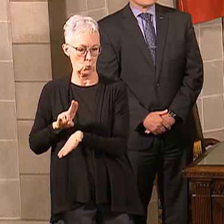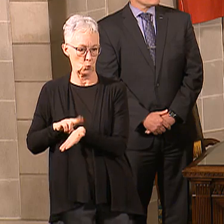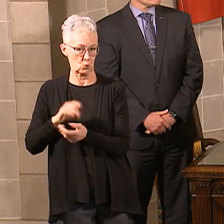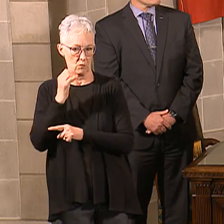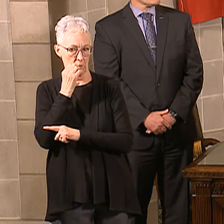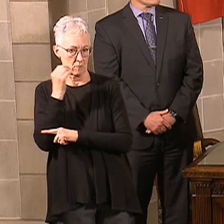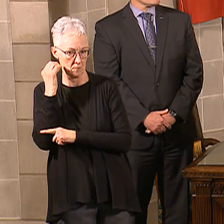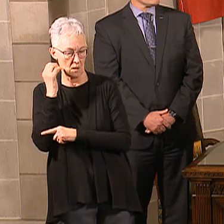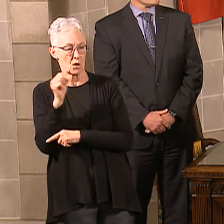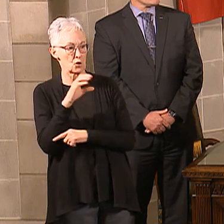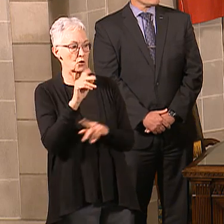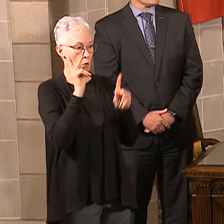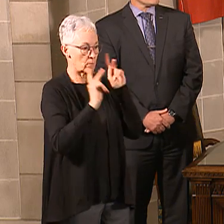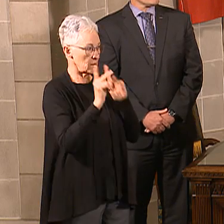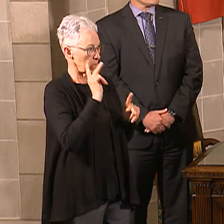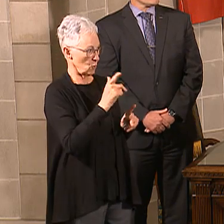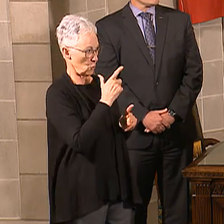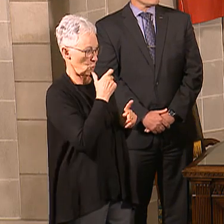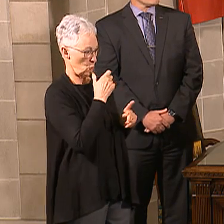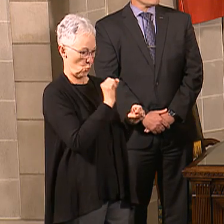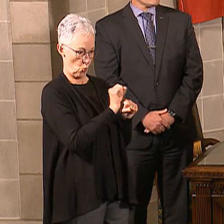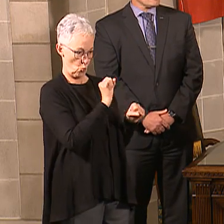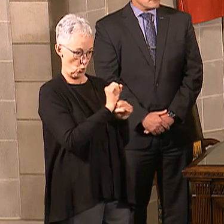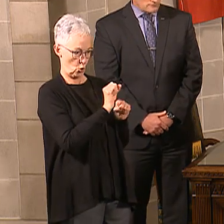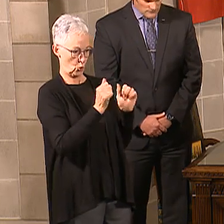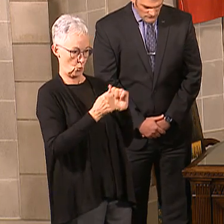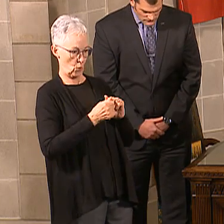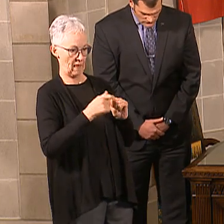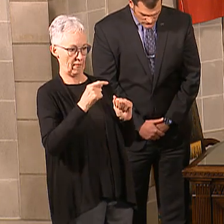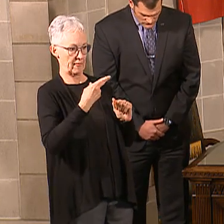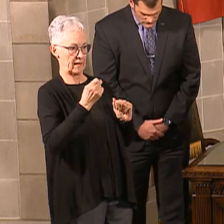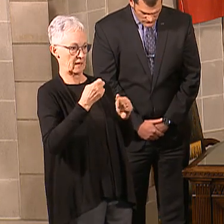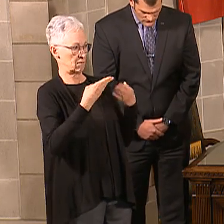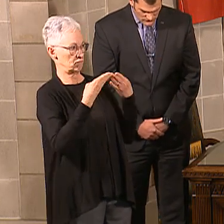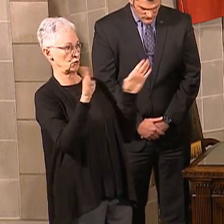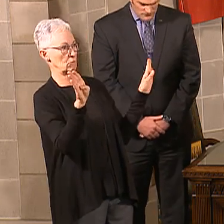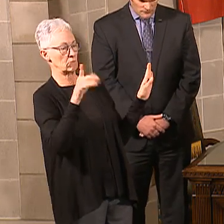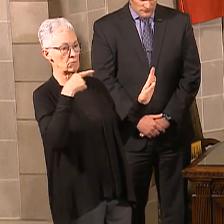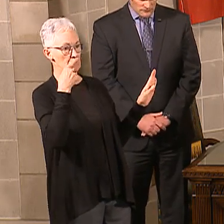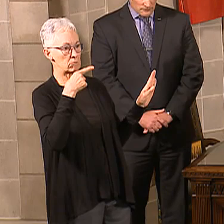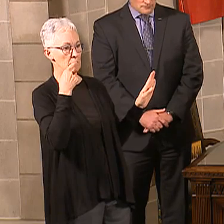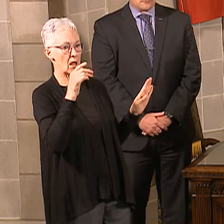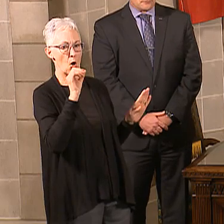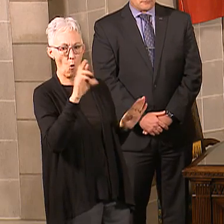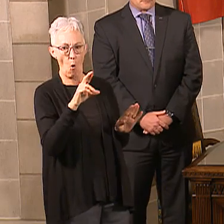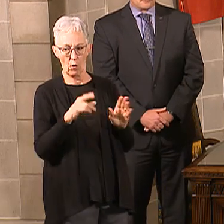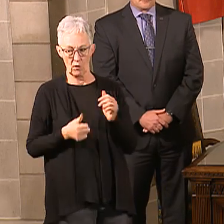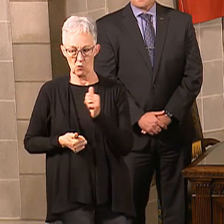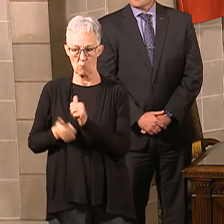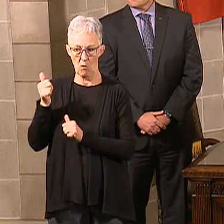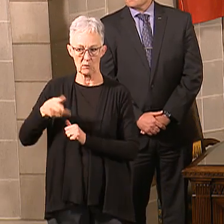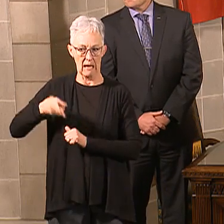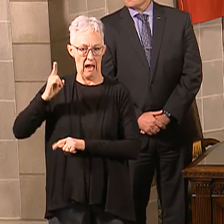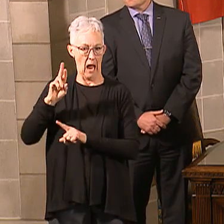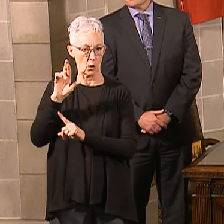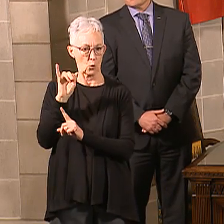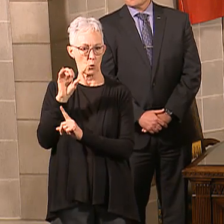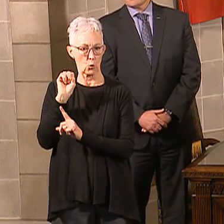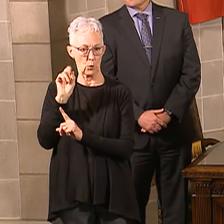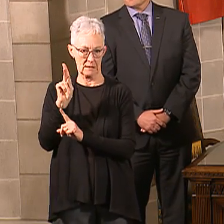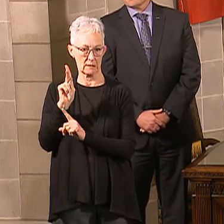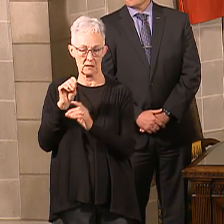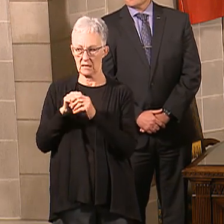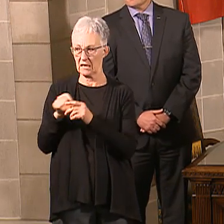with the general public in an emergency sort of way, or our most at-risk population. We have a